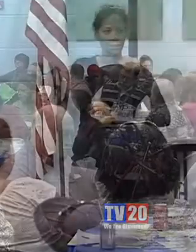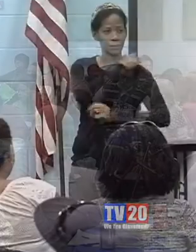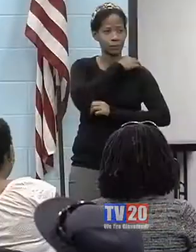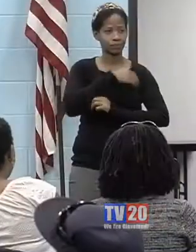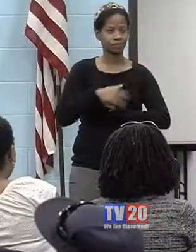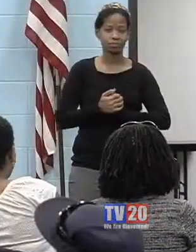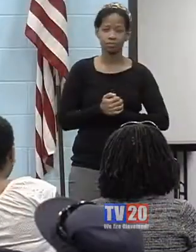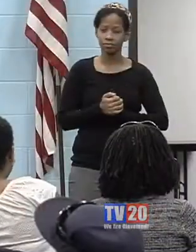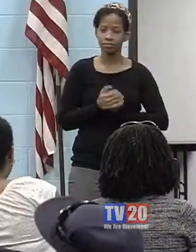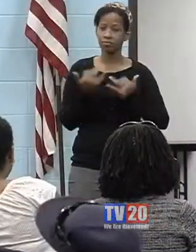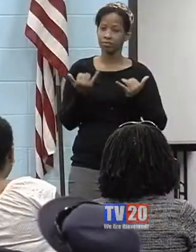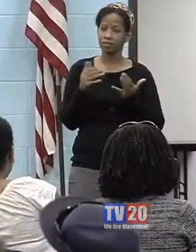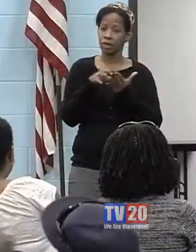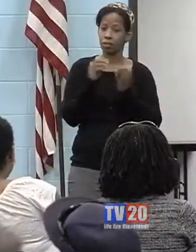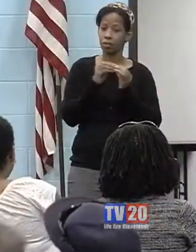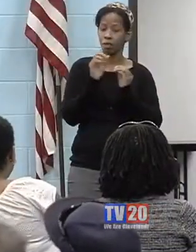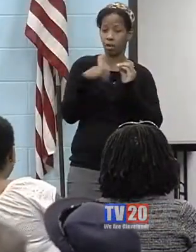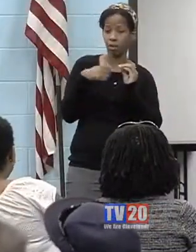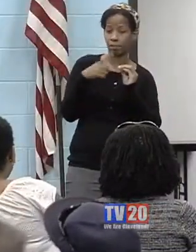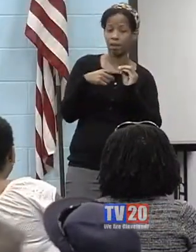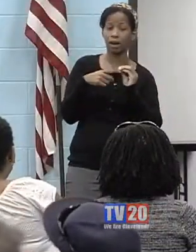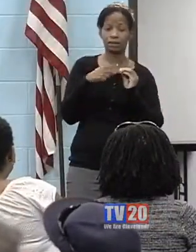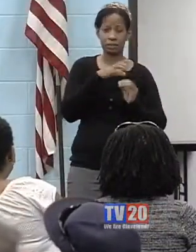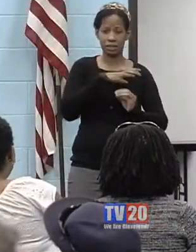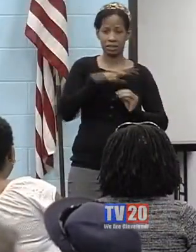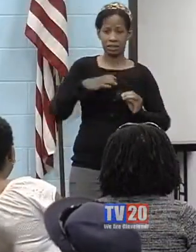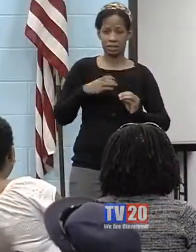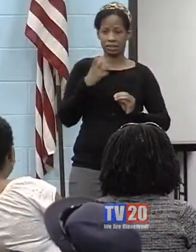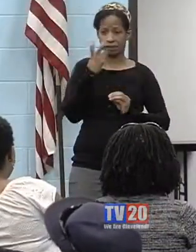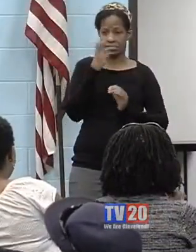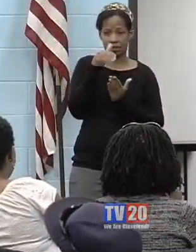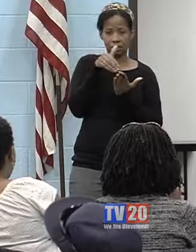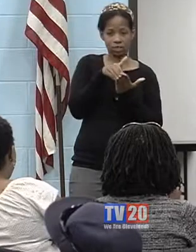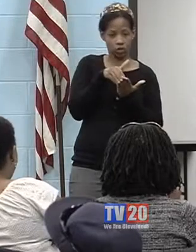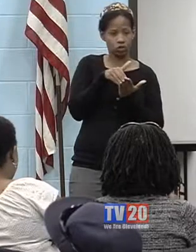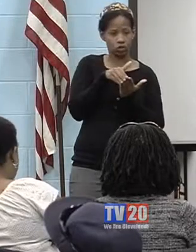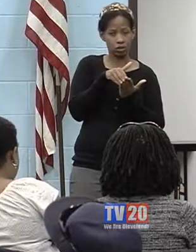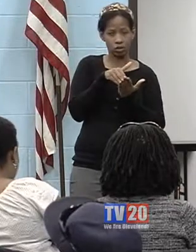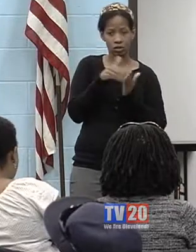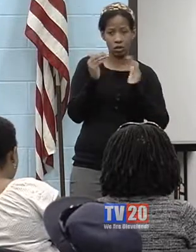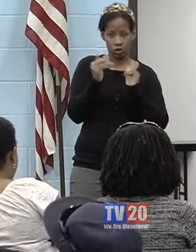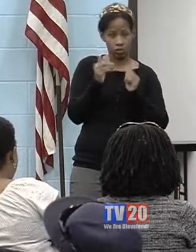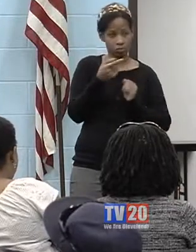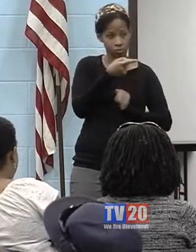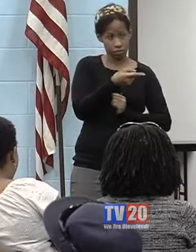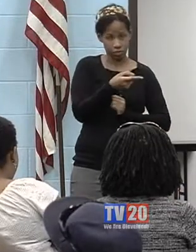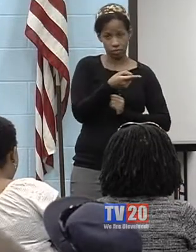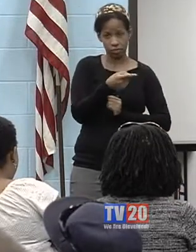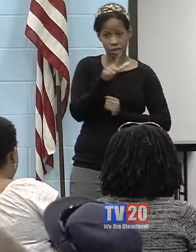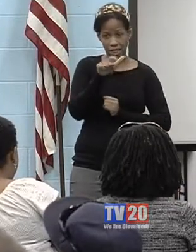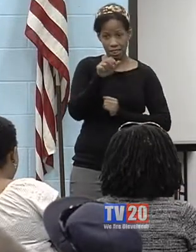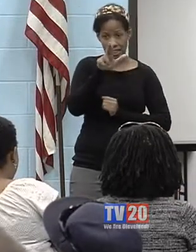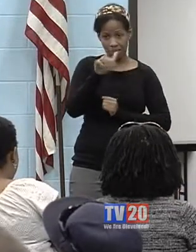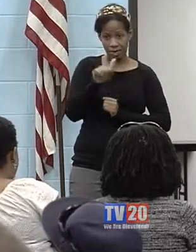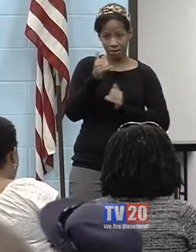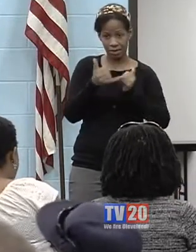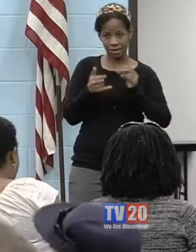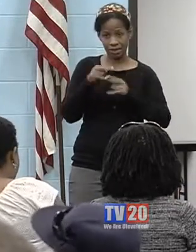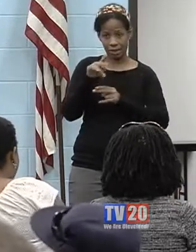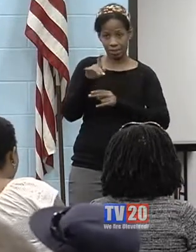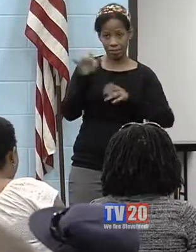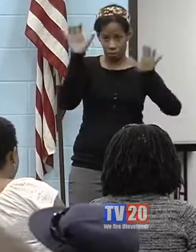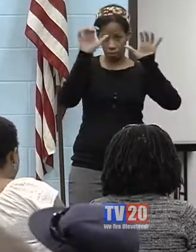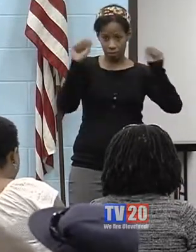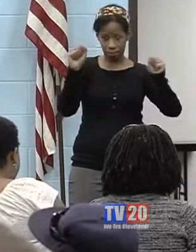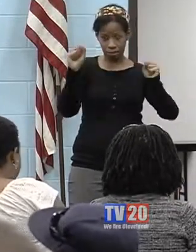So as we learn a little bit more about the Cleveland Sight Center and our hope for you today, I'd like to invite forward Mr. Larry Benders. He's the